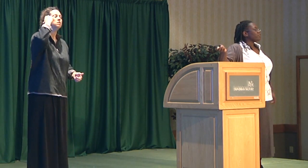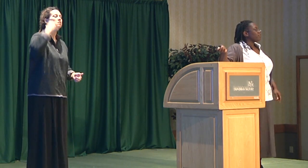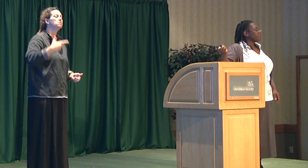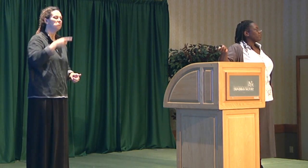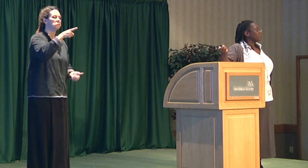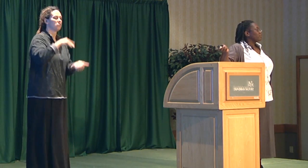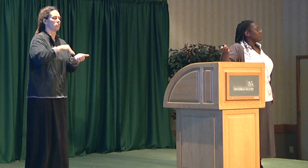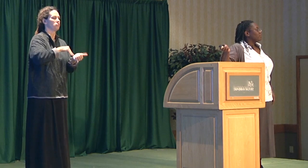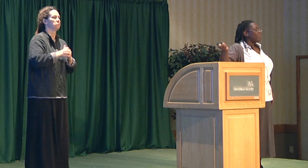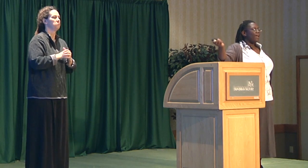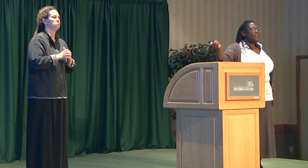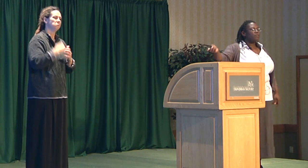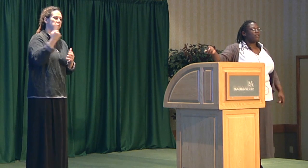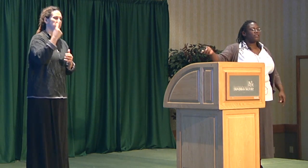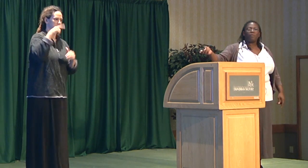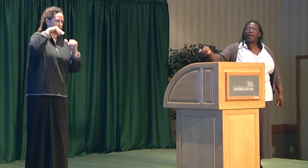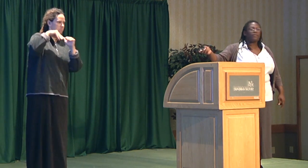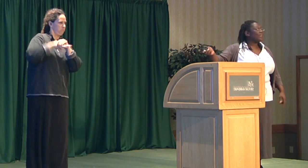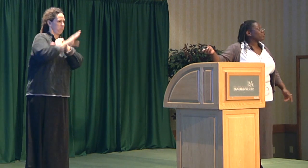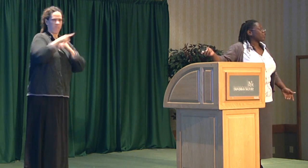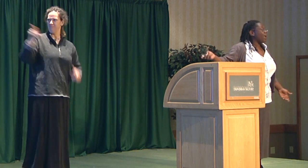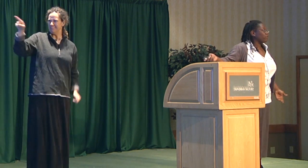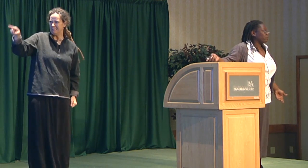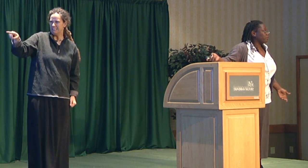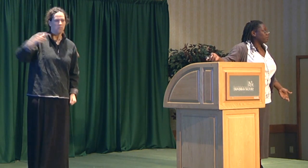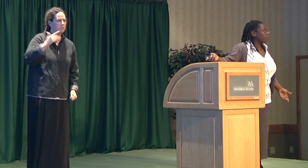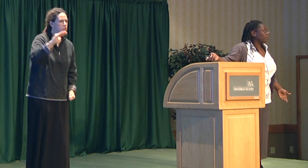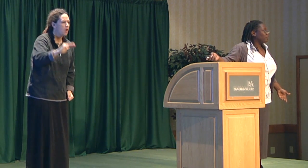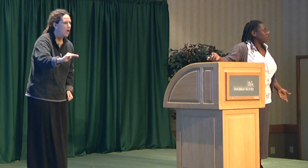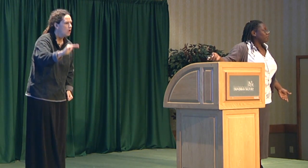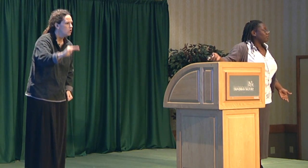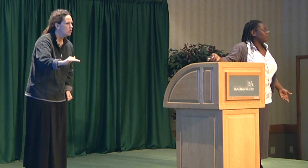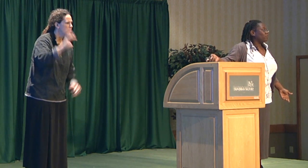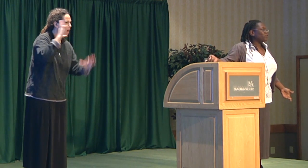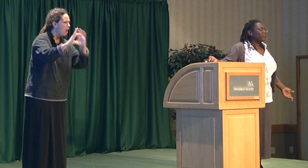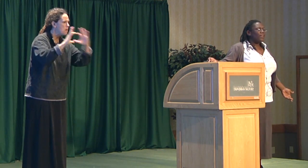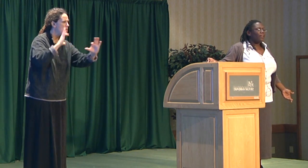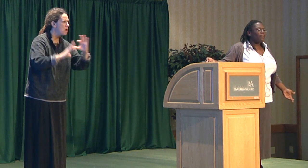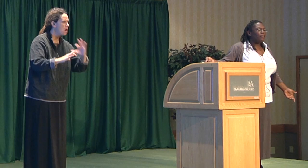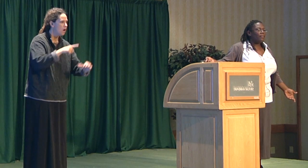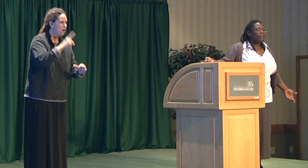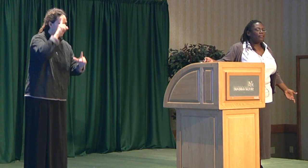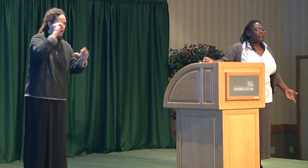office, and you're a doctor, and they have these marks in their back. Say it's a child. What would you